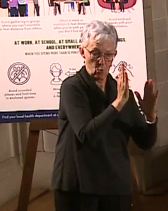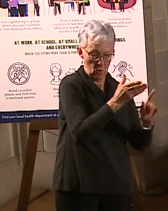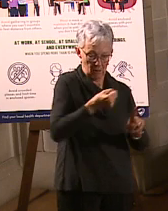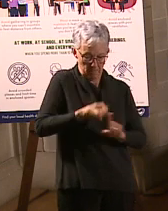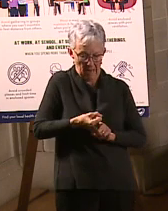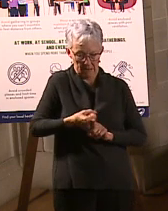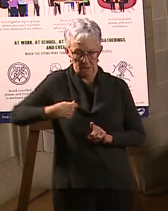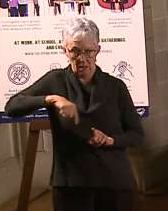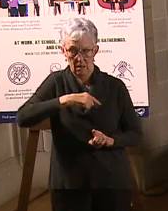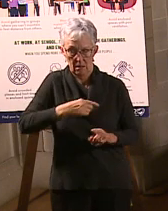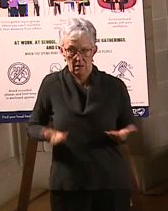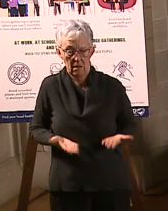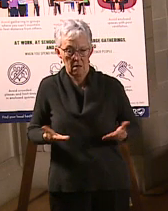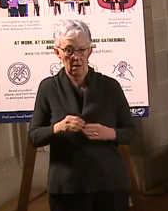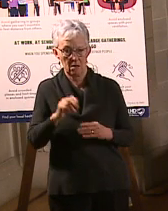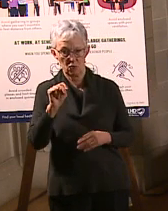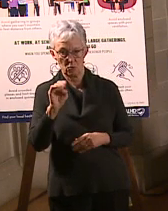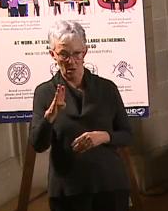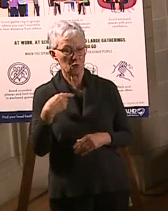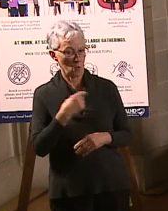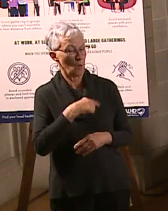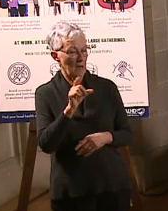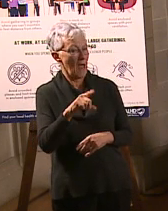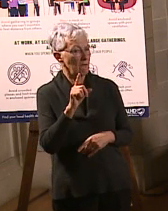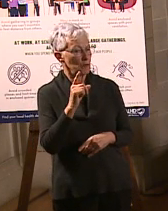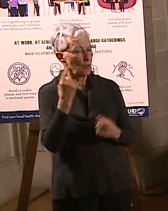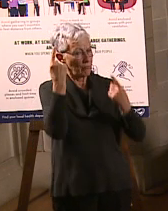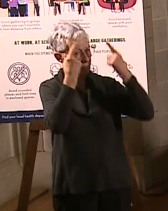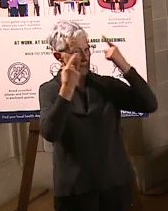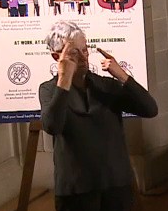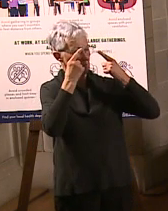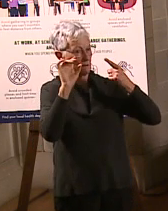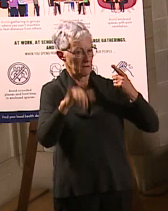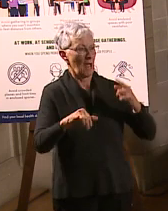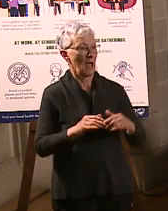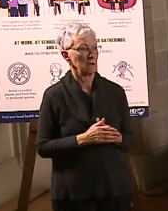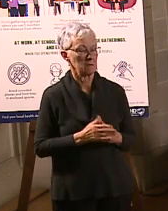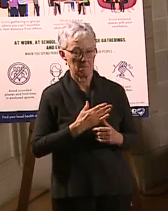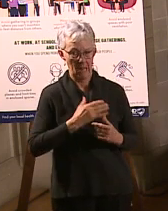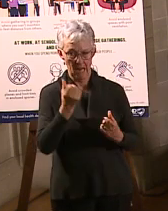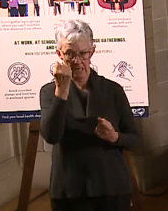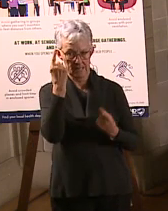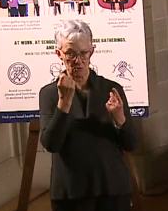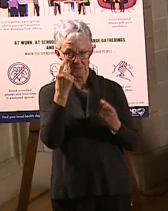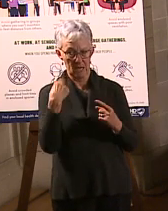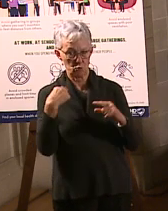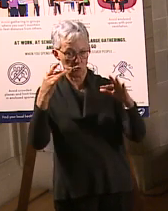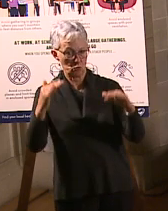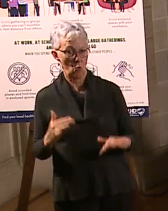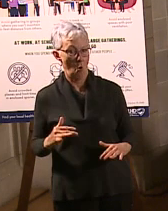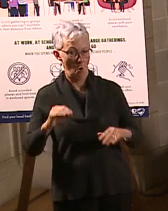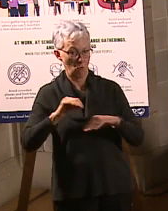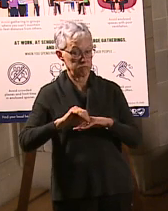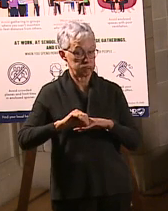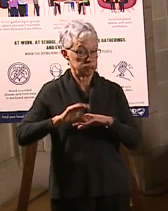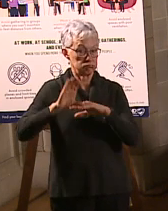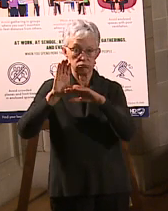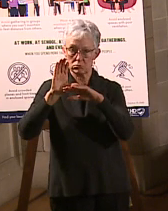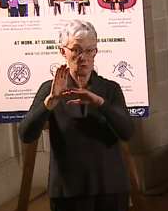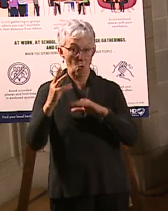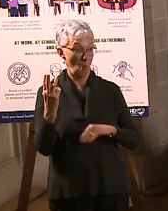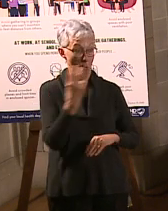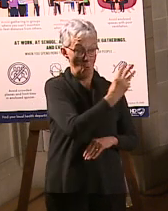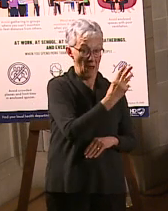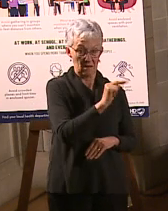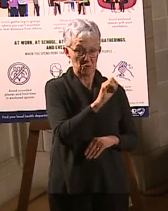us. That's a consideration as well. My understanding is the snow accumulation is not nearly as significant out west